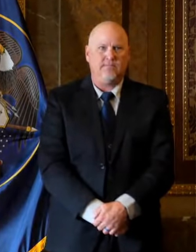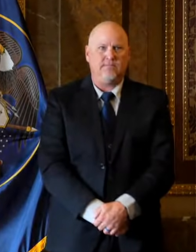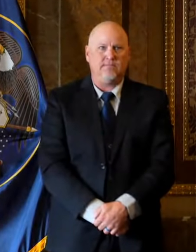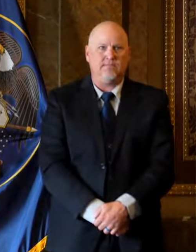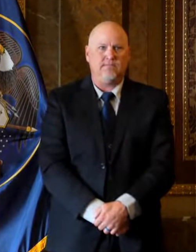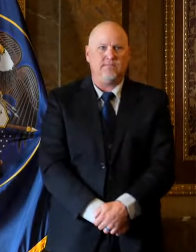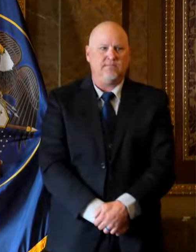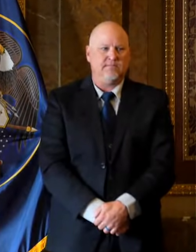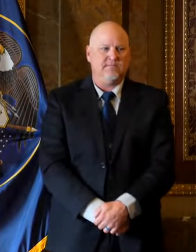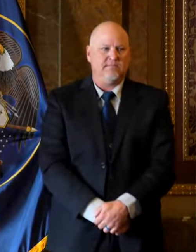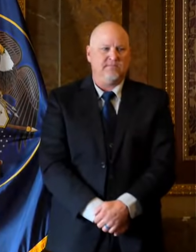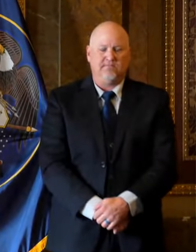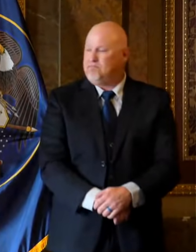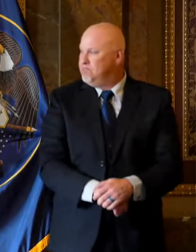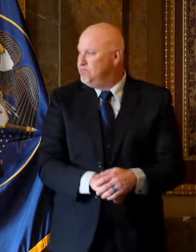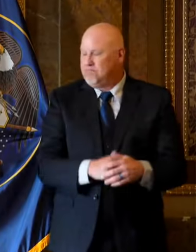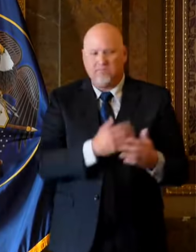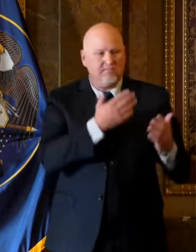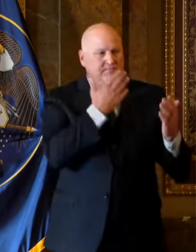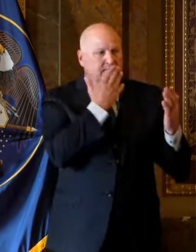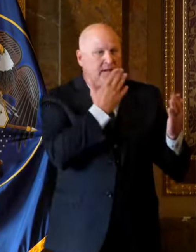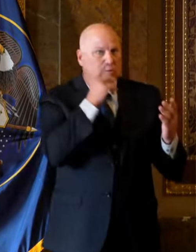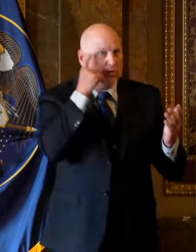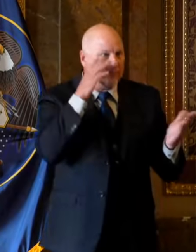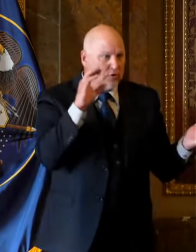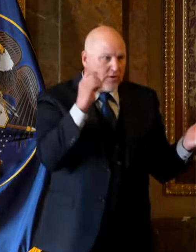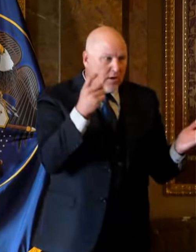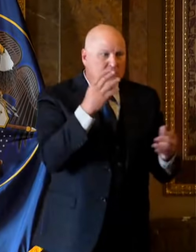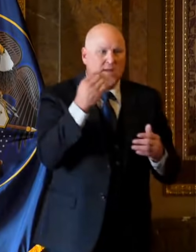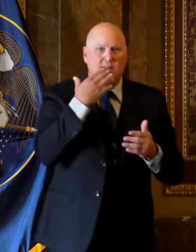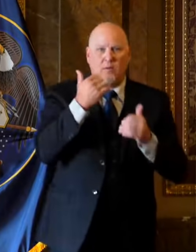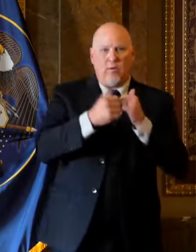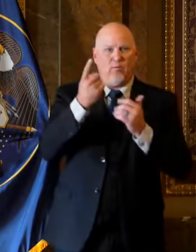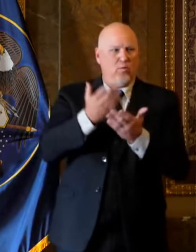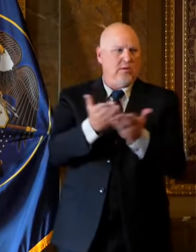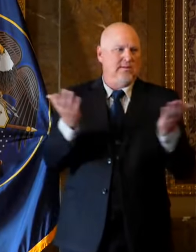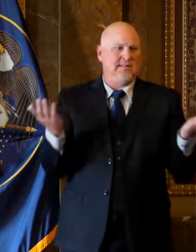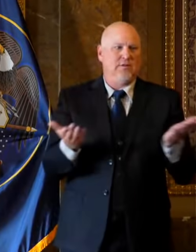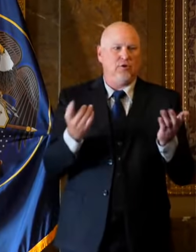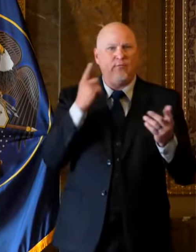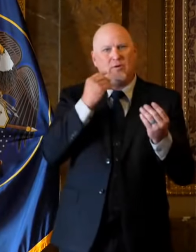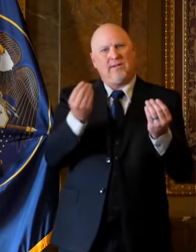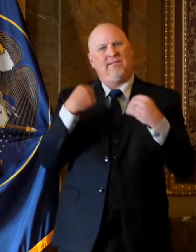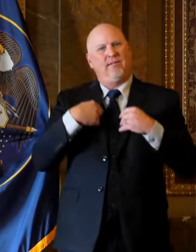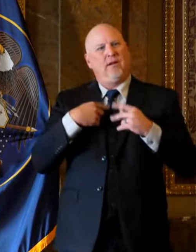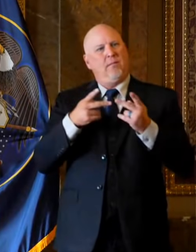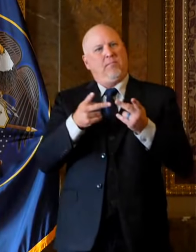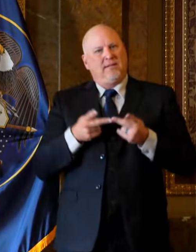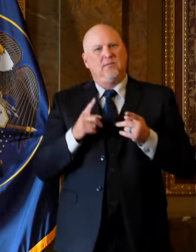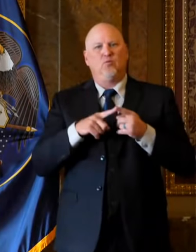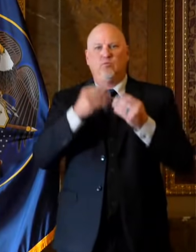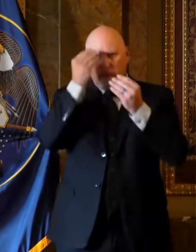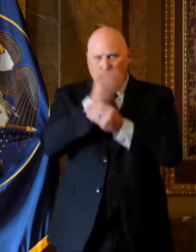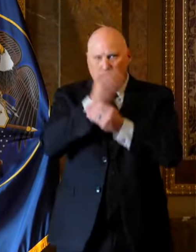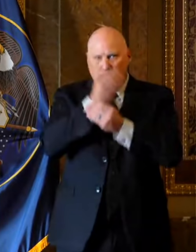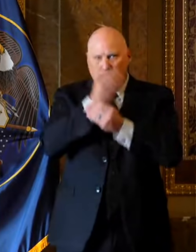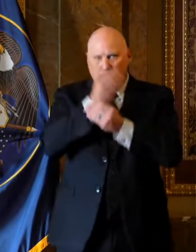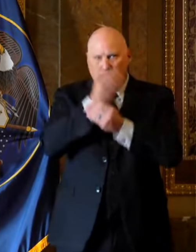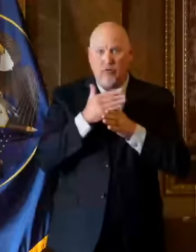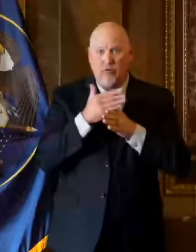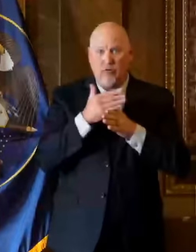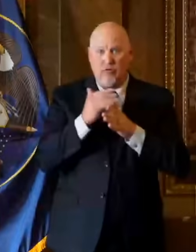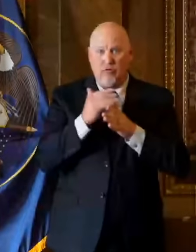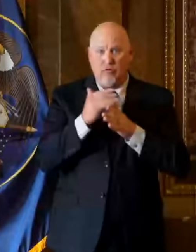Thank you, Governor Cox, and everyone here for giving us the opportunity to talk about children today and the COVID pandemic. In